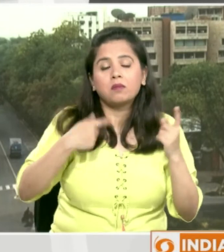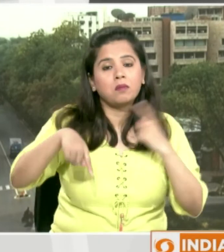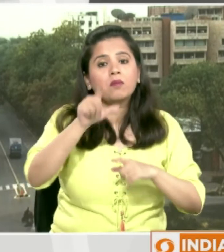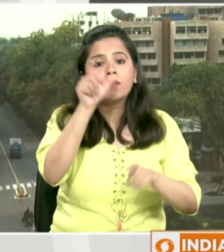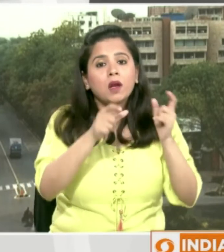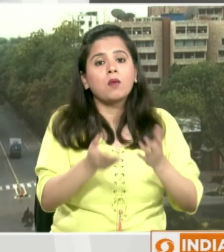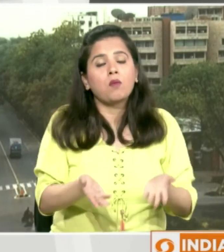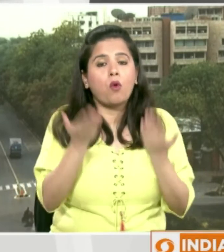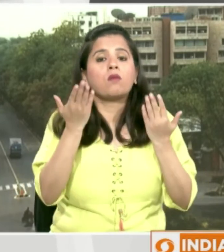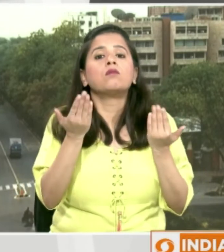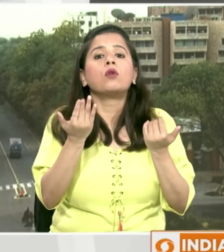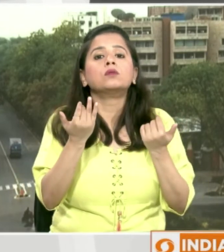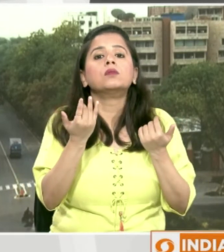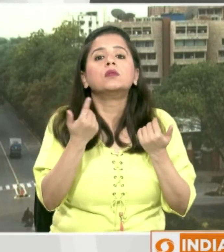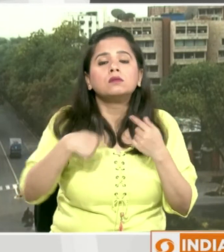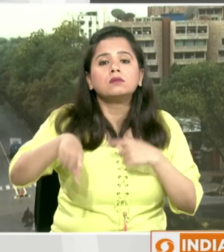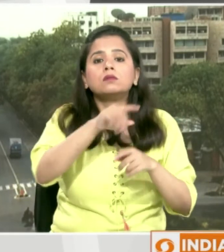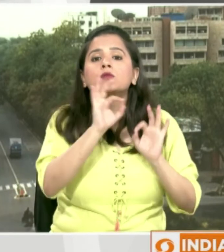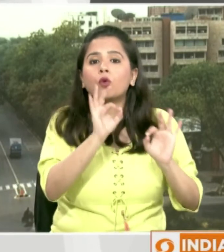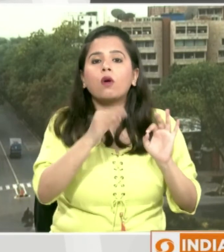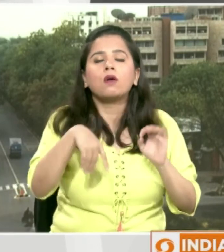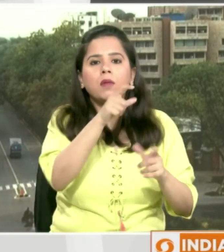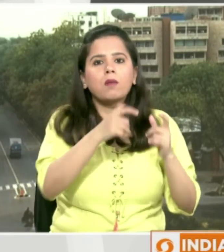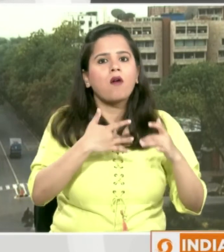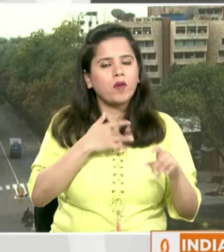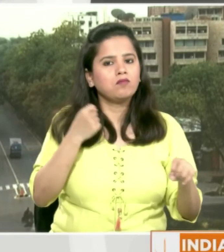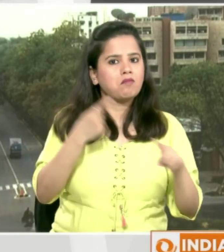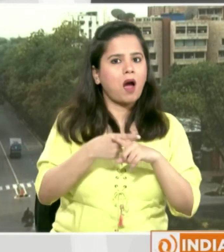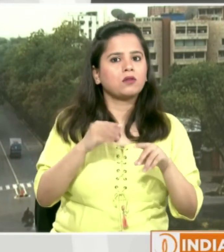I'm sure that this will be a boost for the Indian economy.